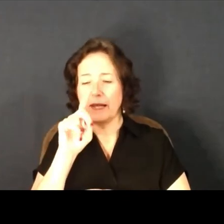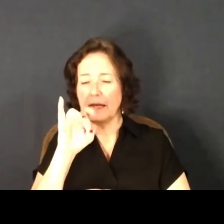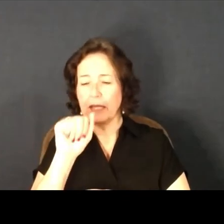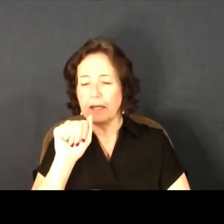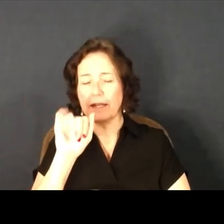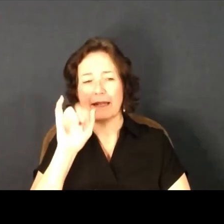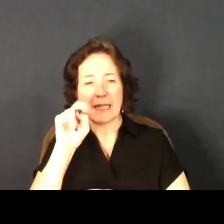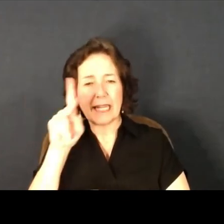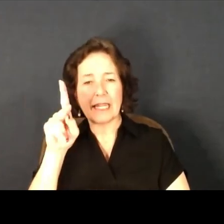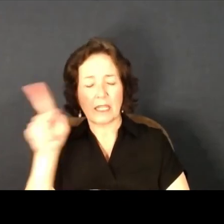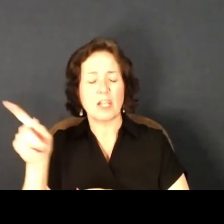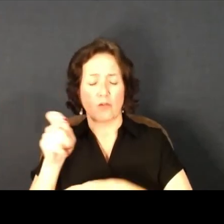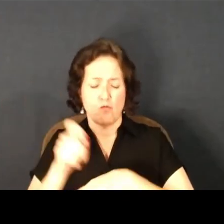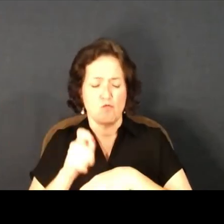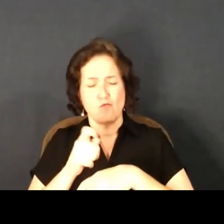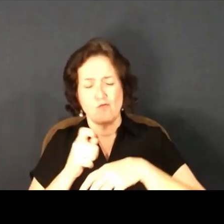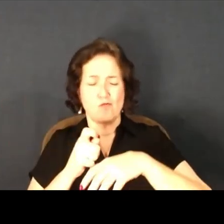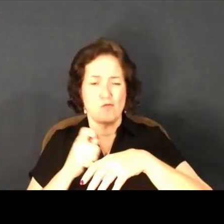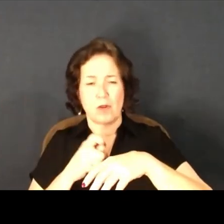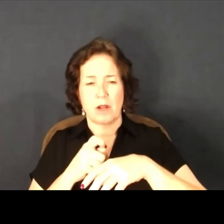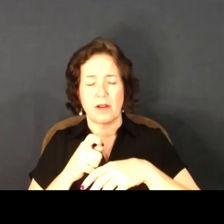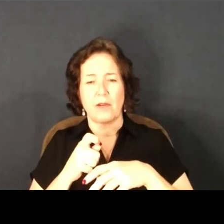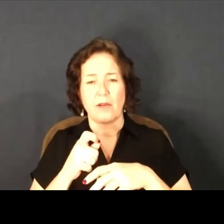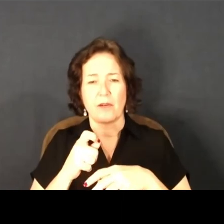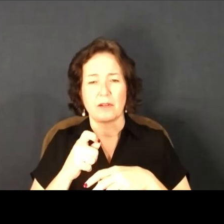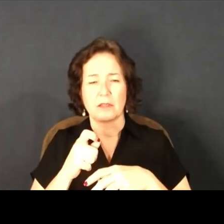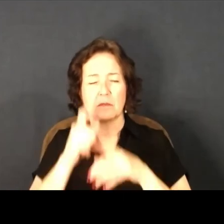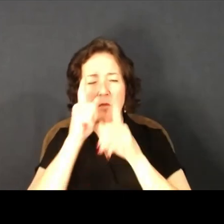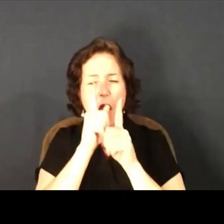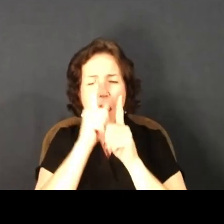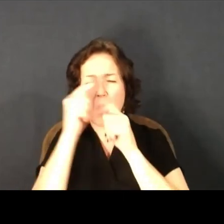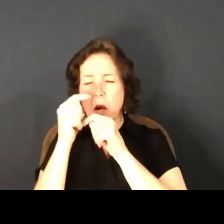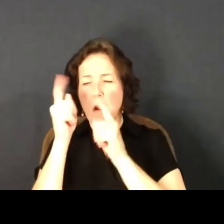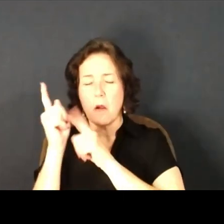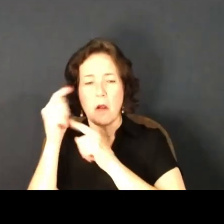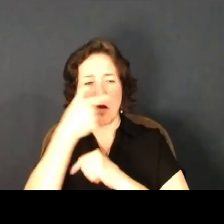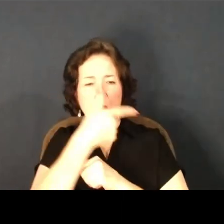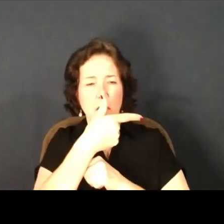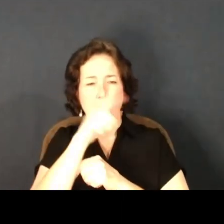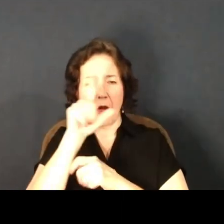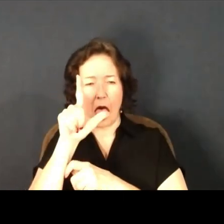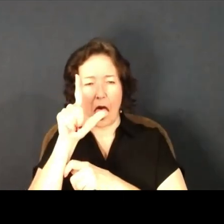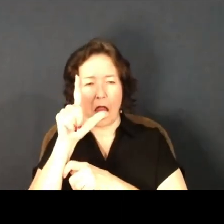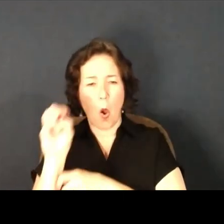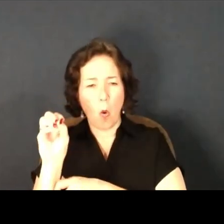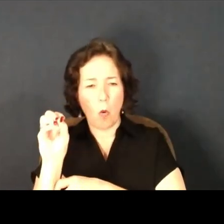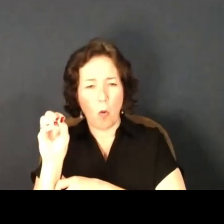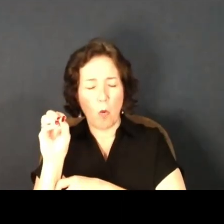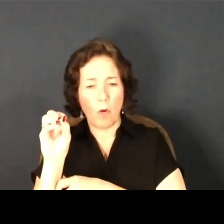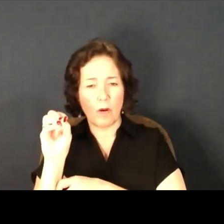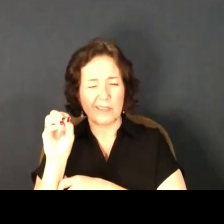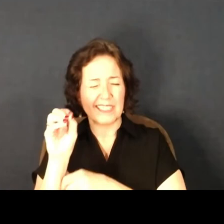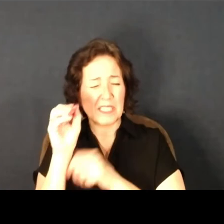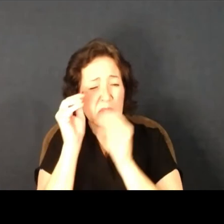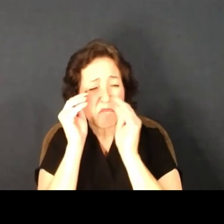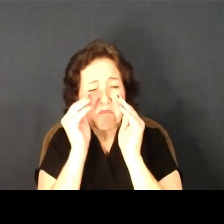work. It was small block letters, GLO. Small enough that he